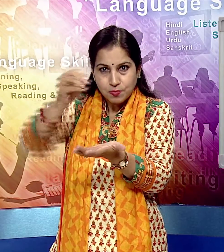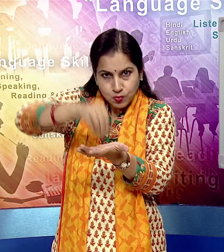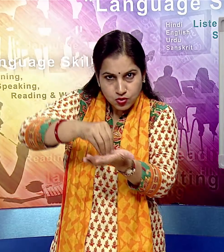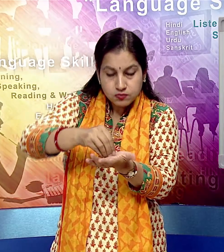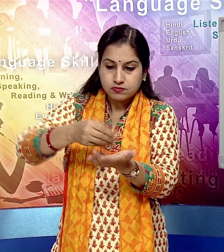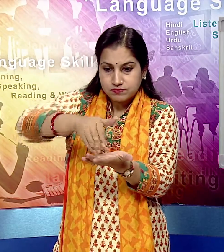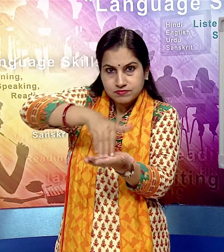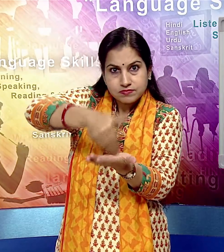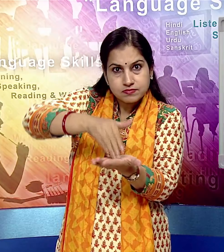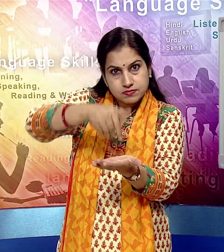tadka.